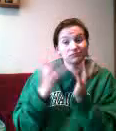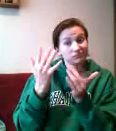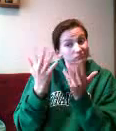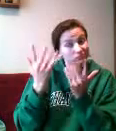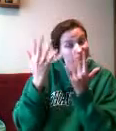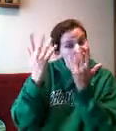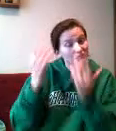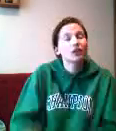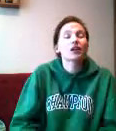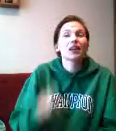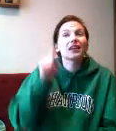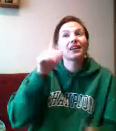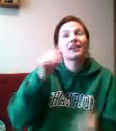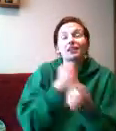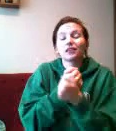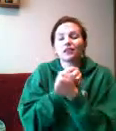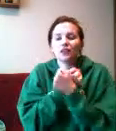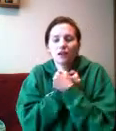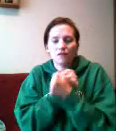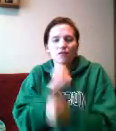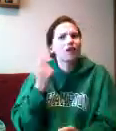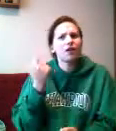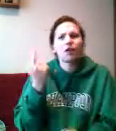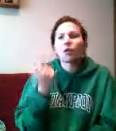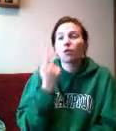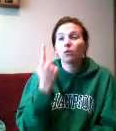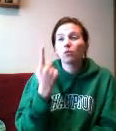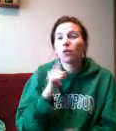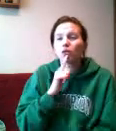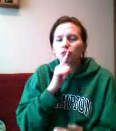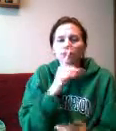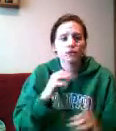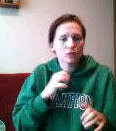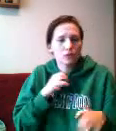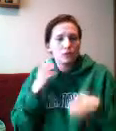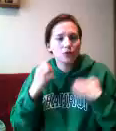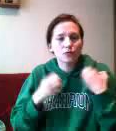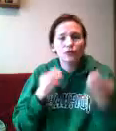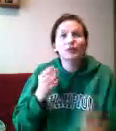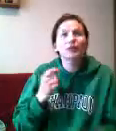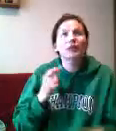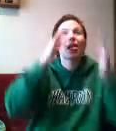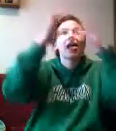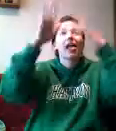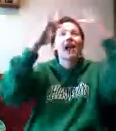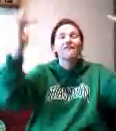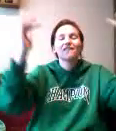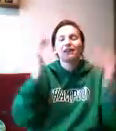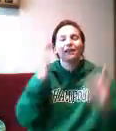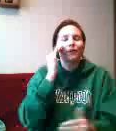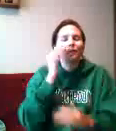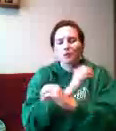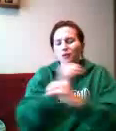And his love is a one-trick emotion Heaven knows no fear, no